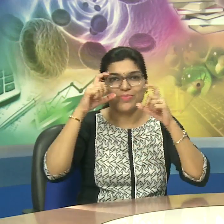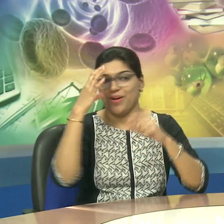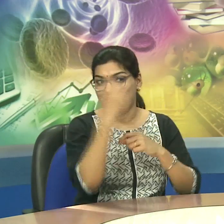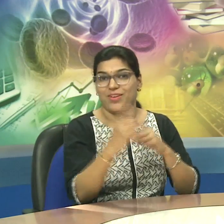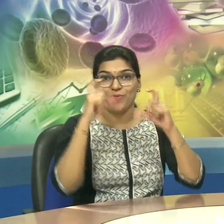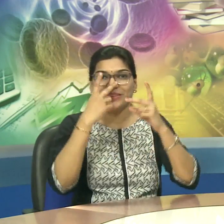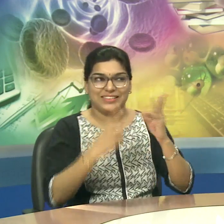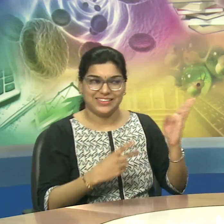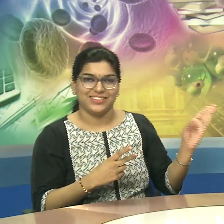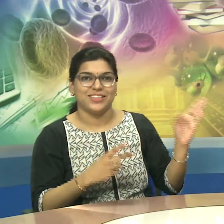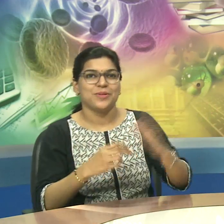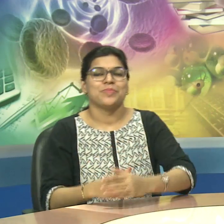manner, so it happened.